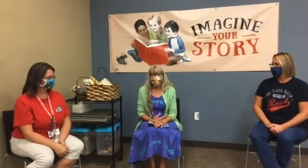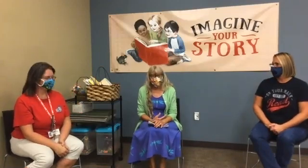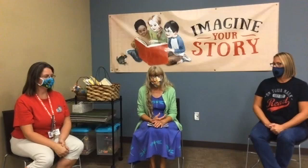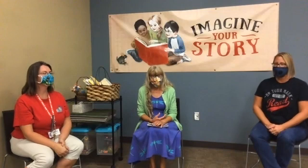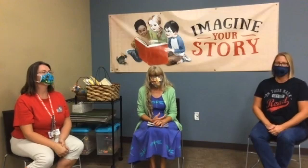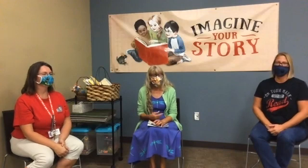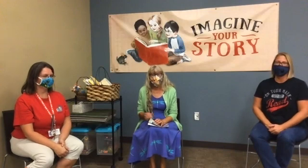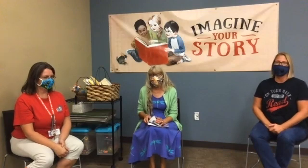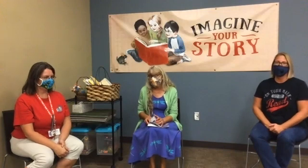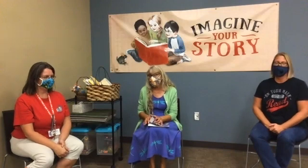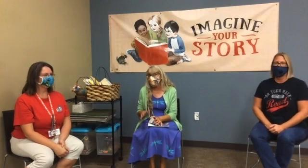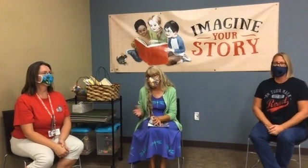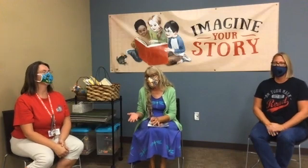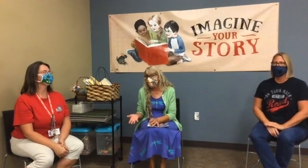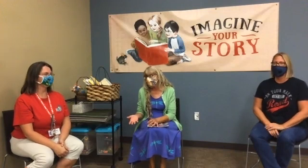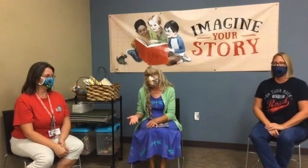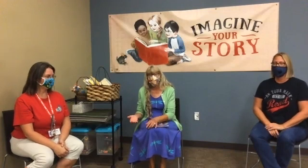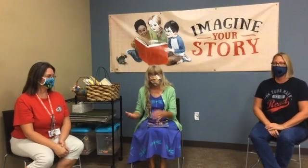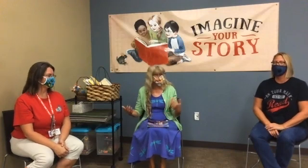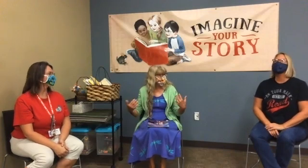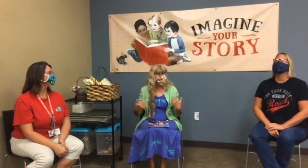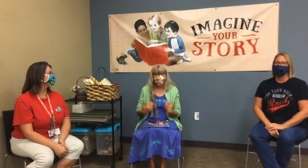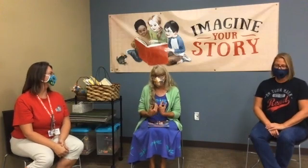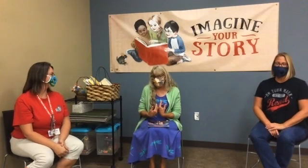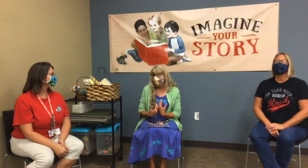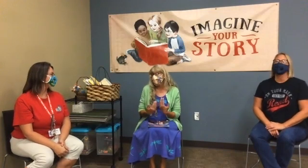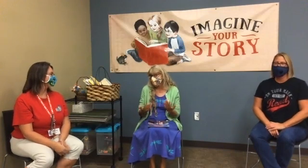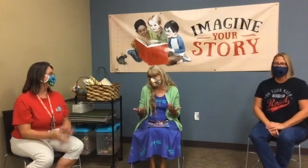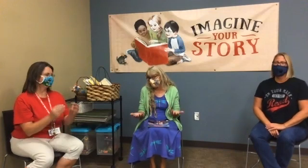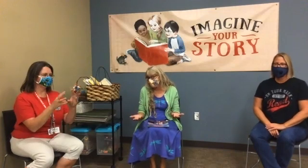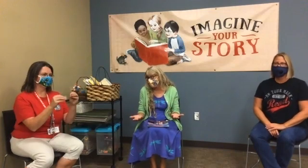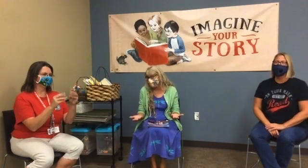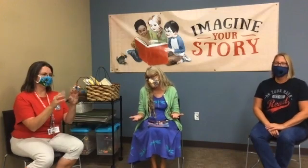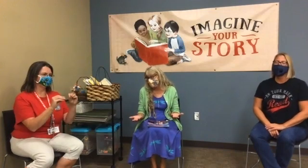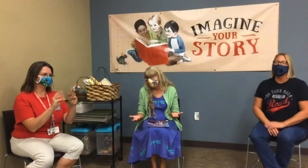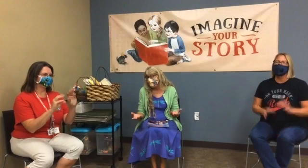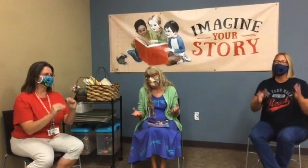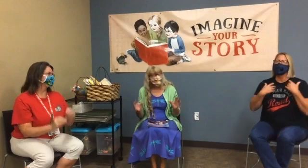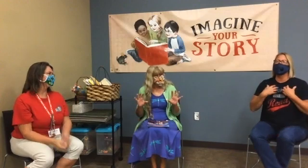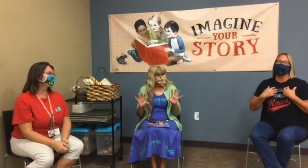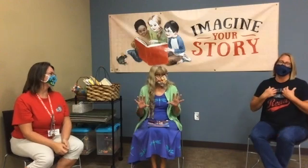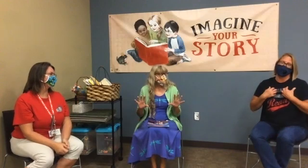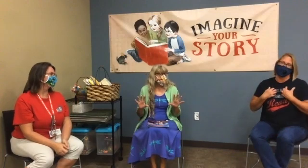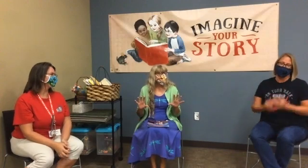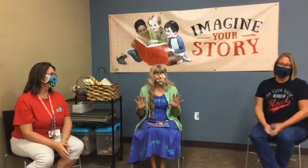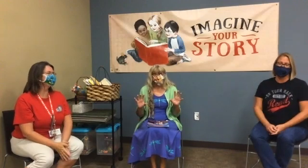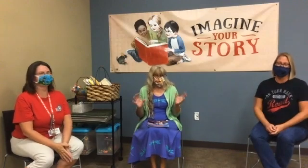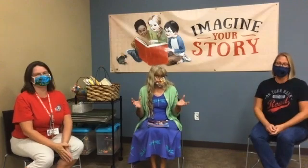are quarantined so that the virus dies before any of the staff picks up the book again. Yeah, we don't want to touch your